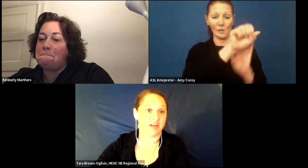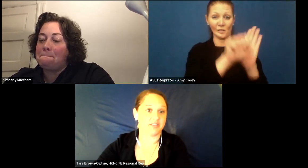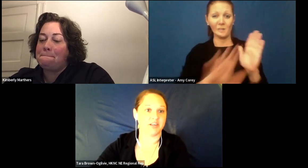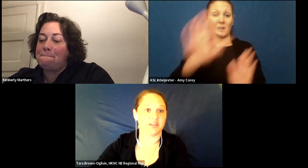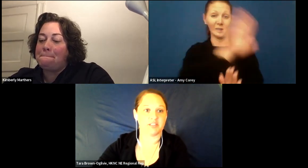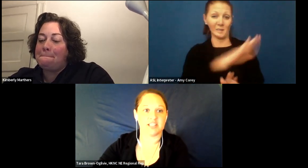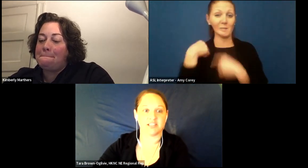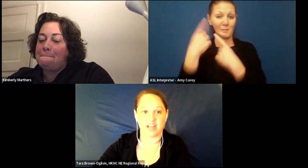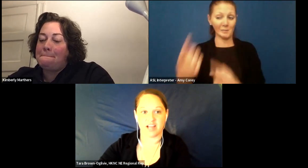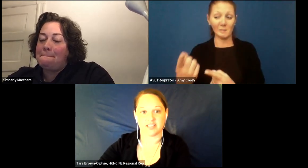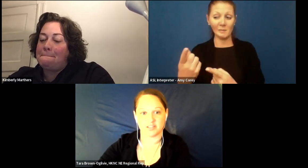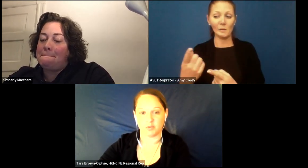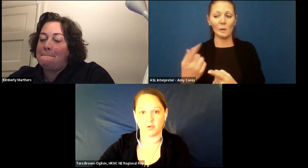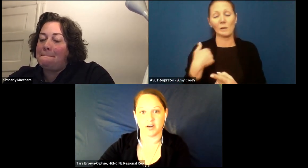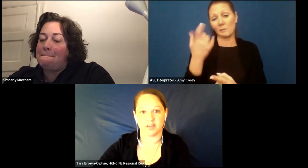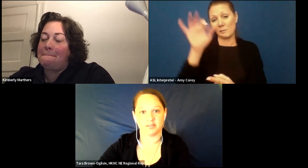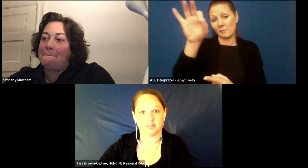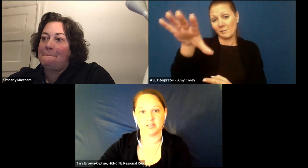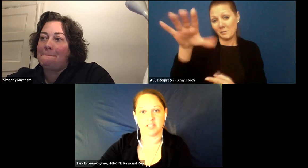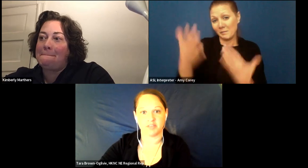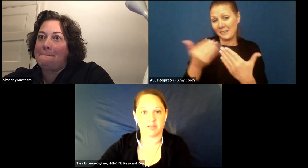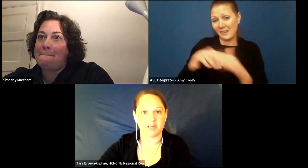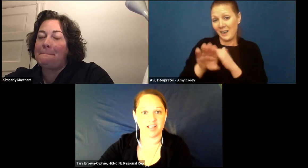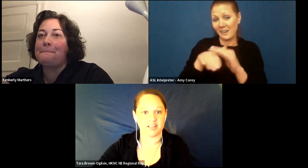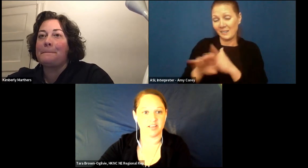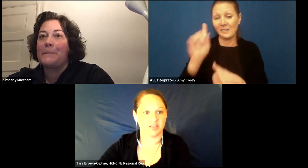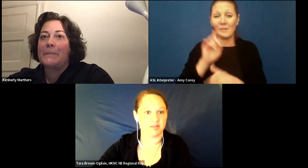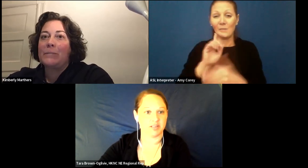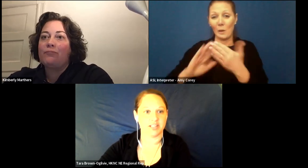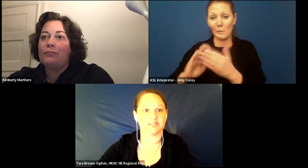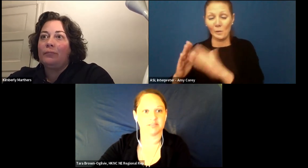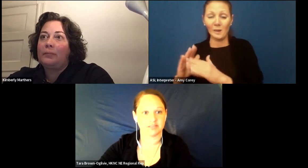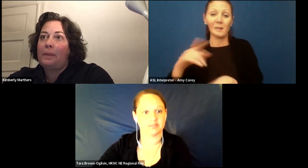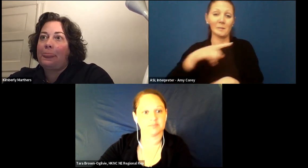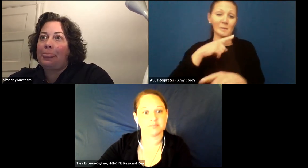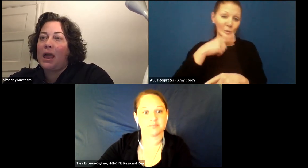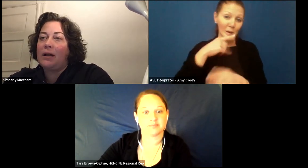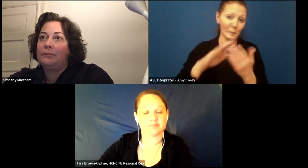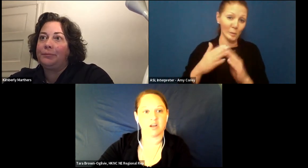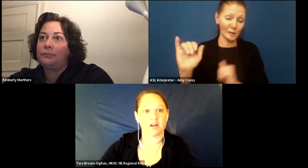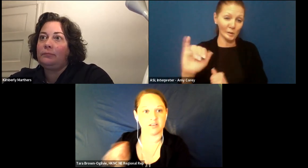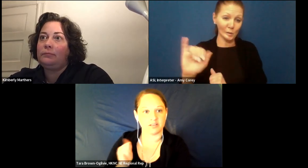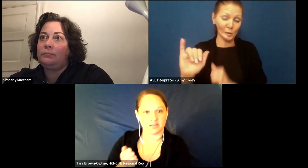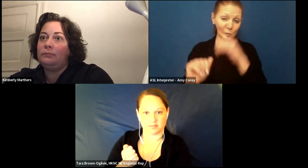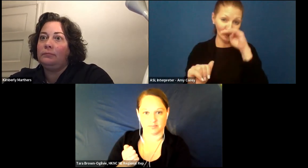Just throwing it out there if it's ease of access for the deaf community and the hearing community.